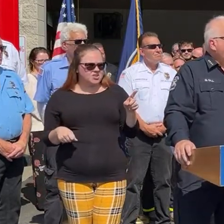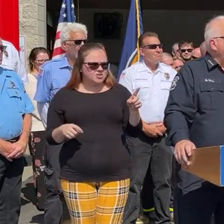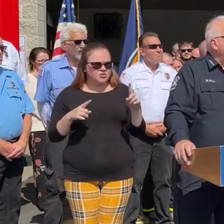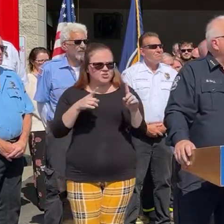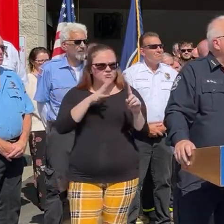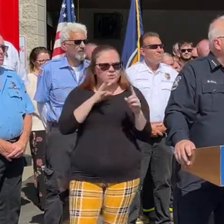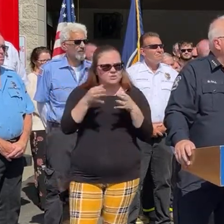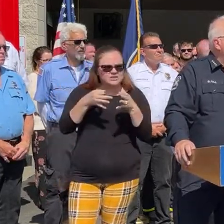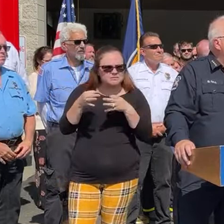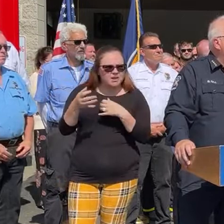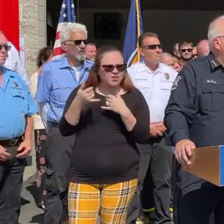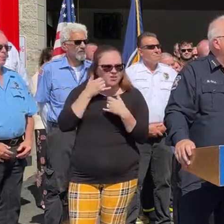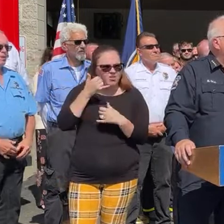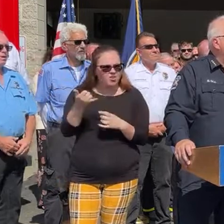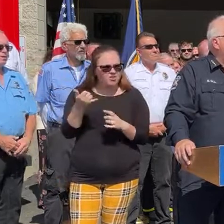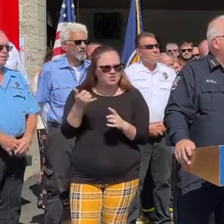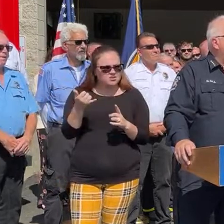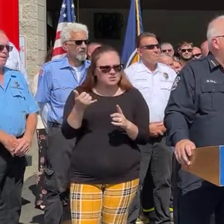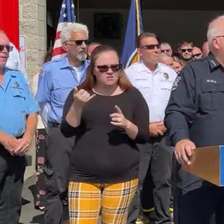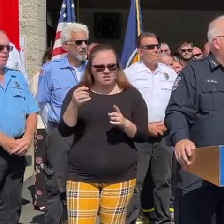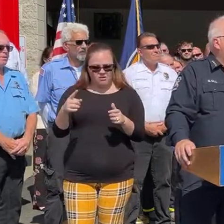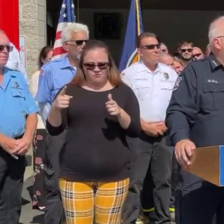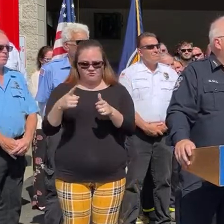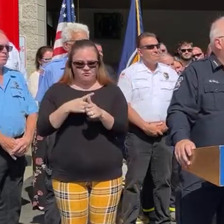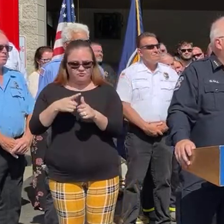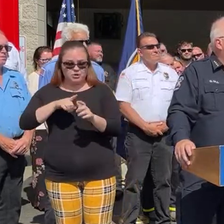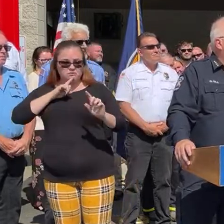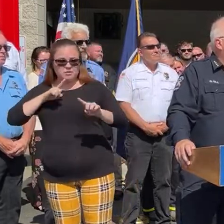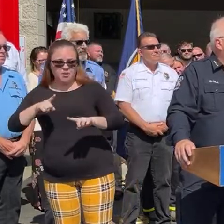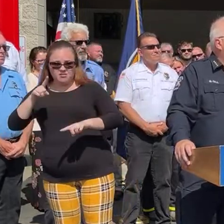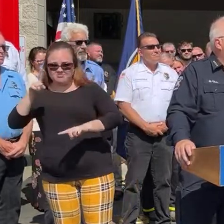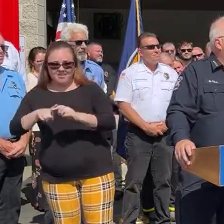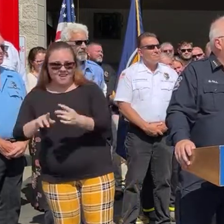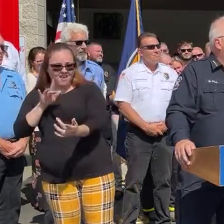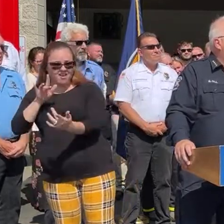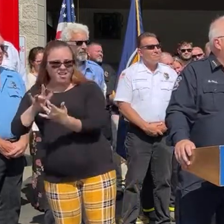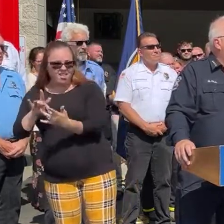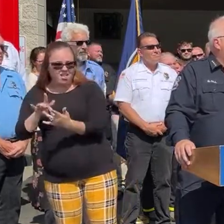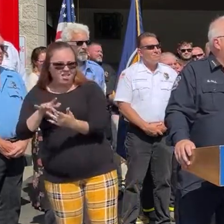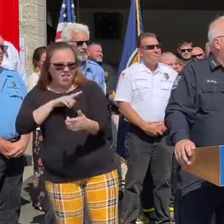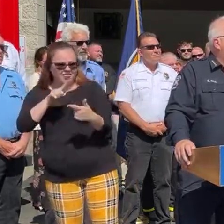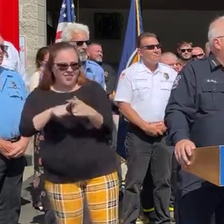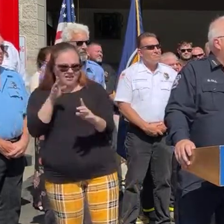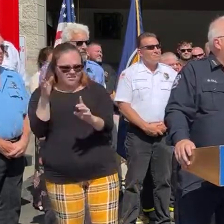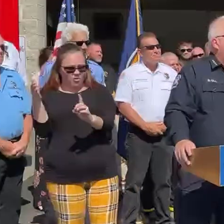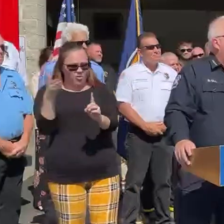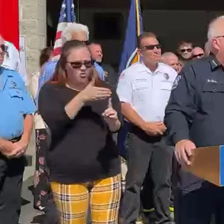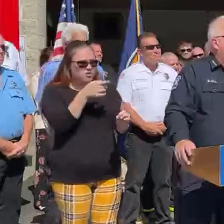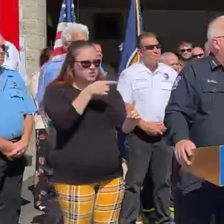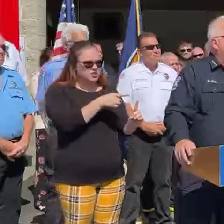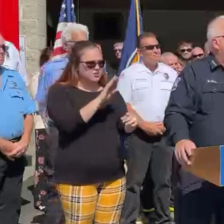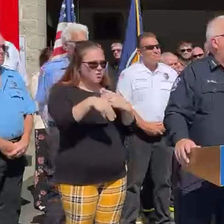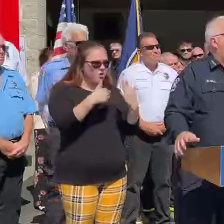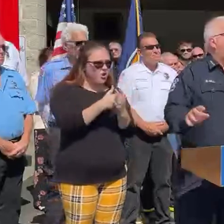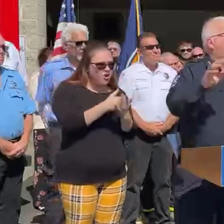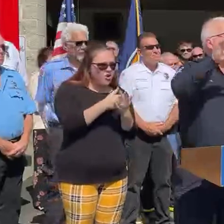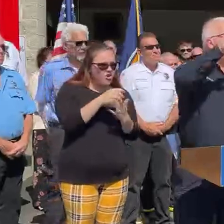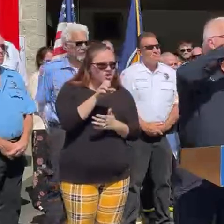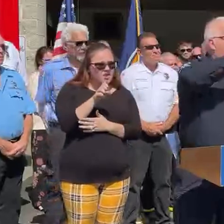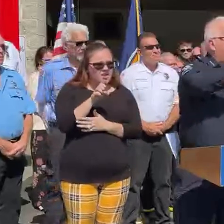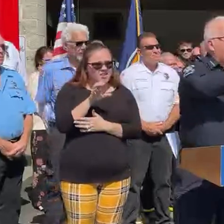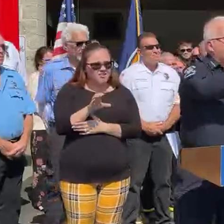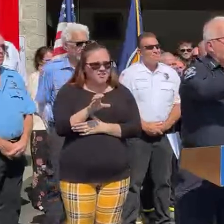you were explaining the calls, if you said the primary response can't be reached, it then goes right to you. Is that all Erie County?